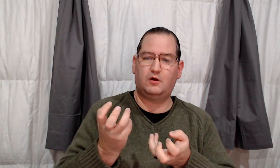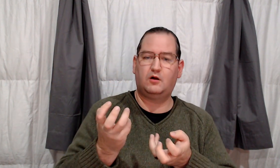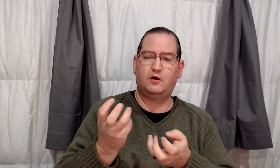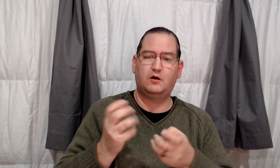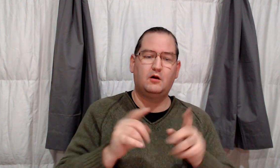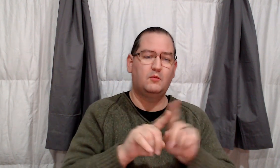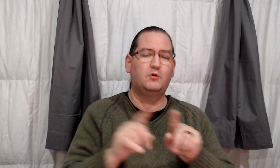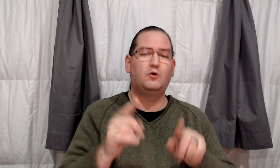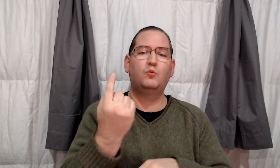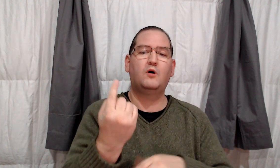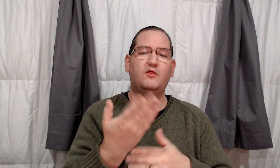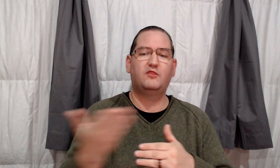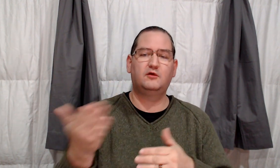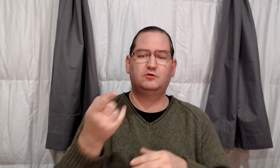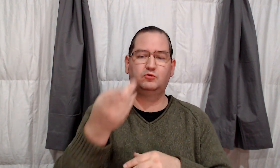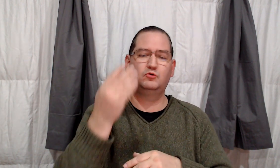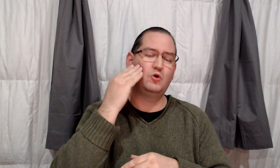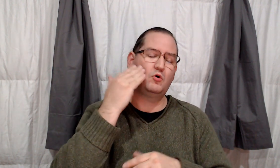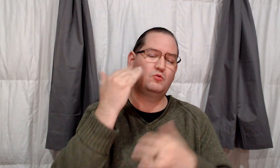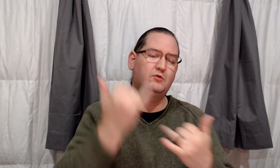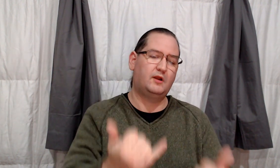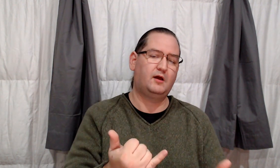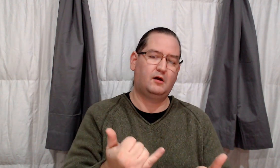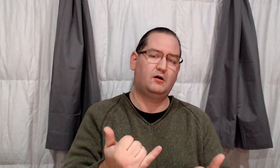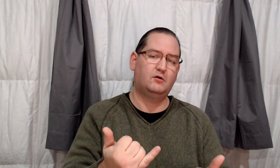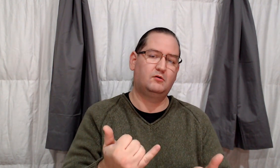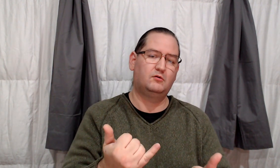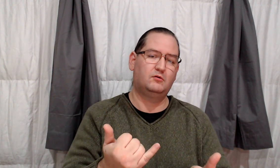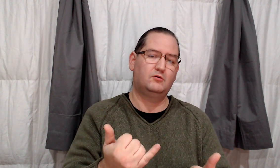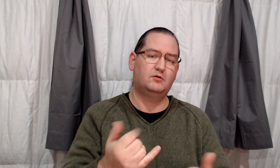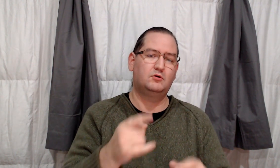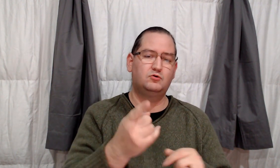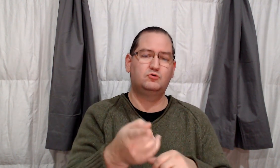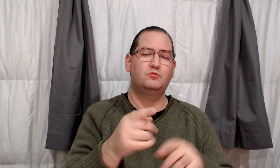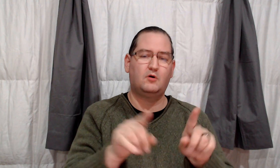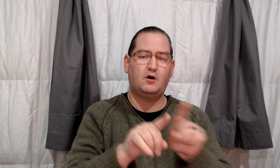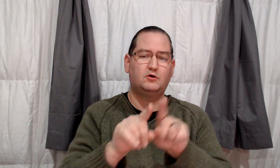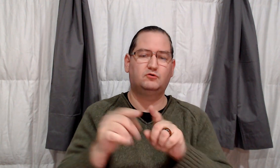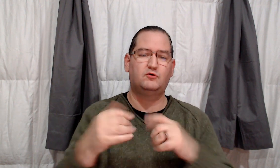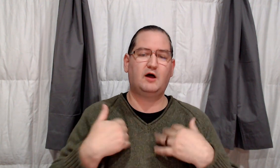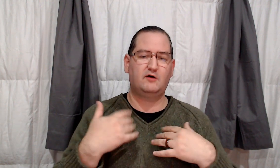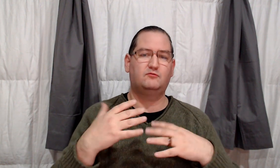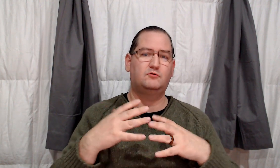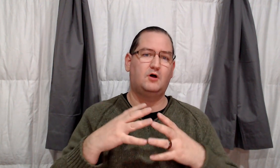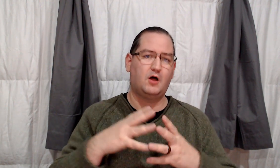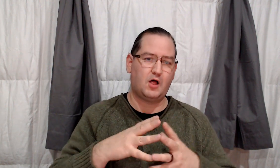now, you also have a large amount of no desire for a cigarette.